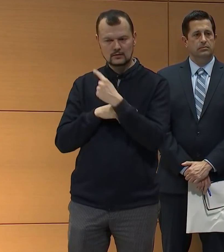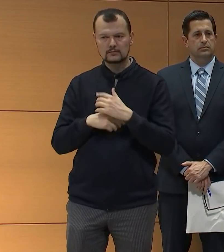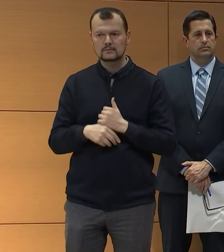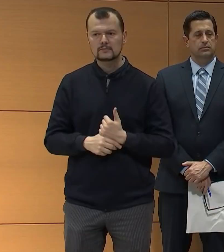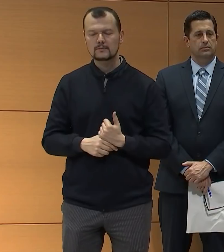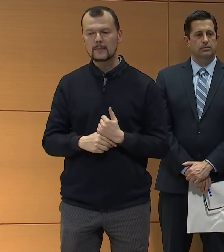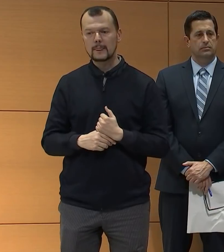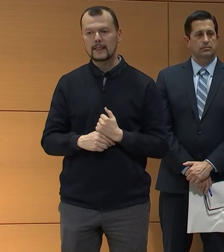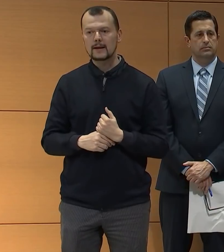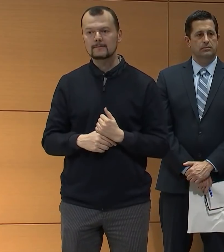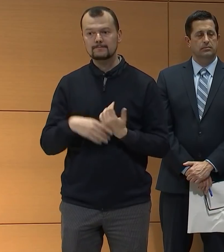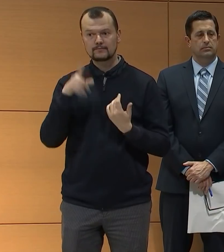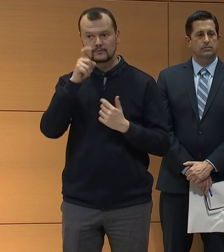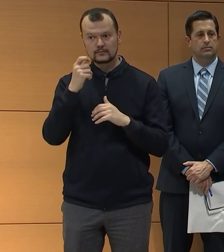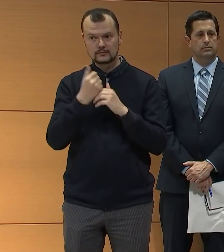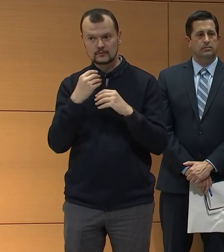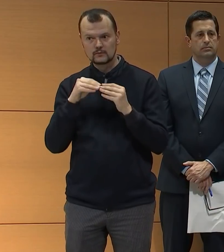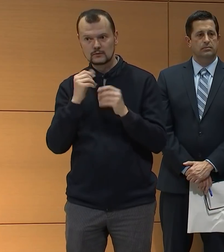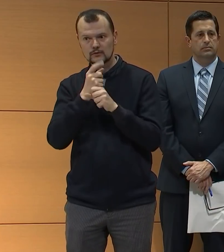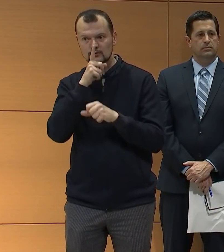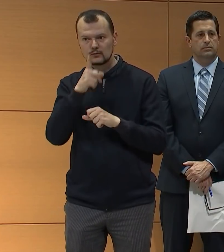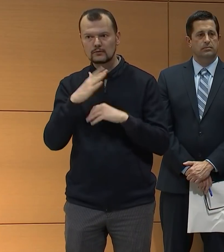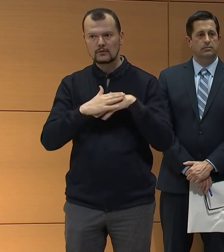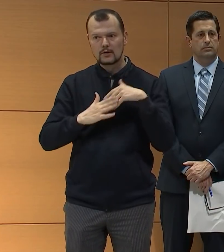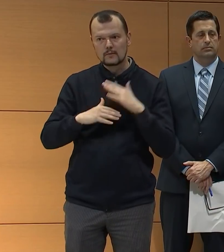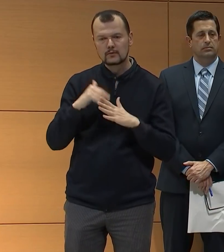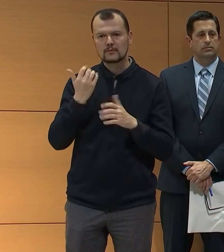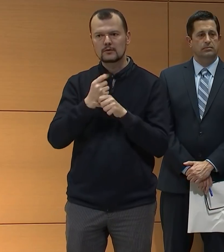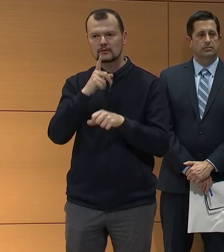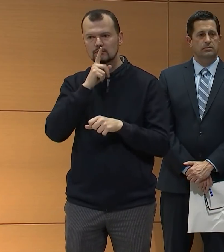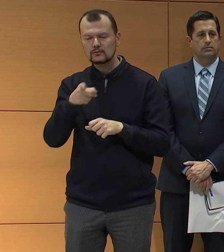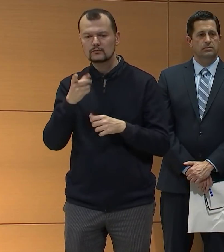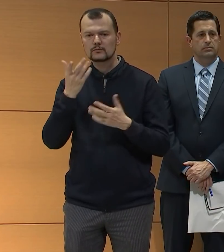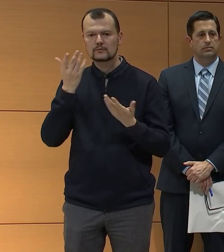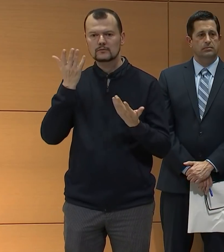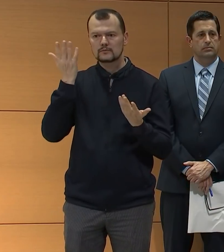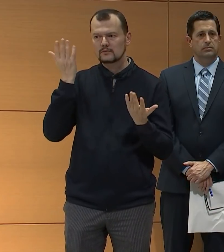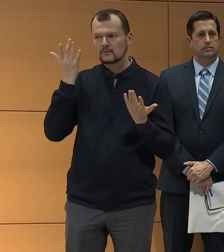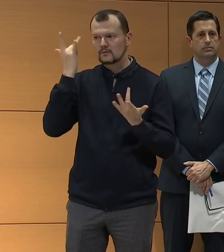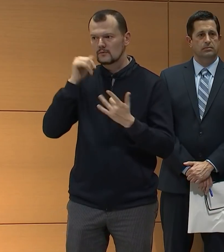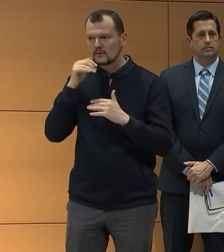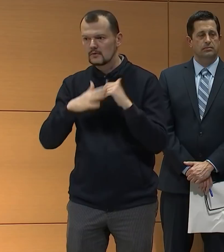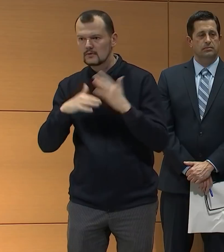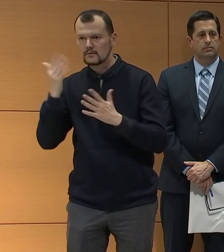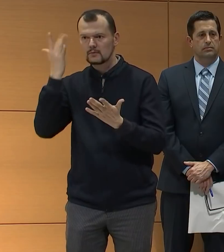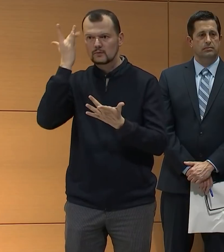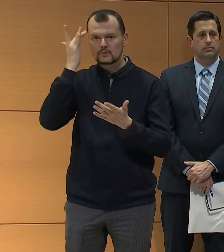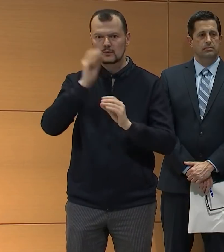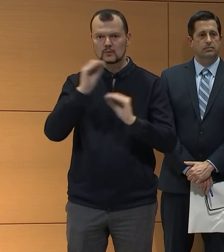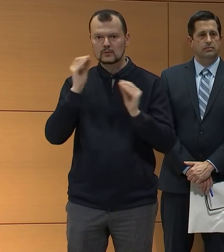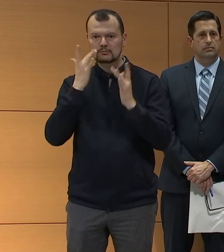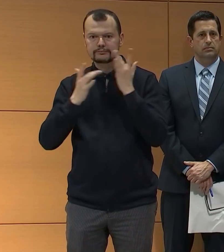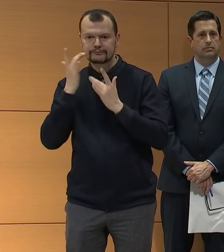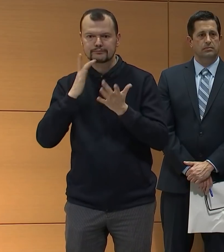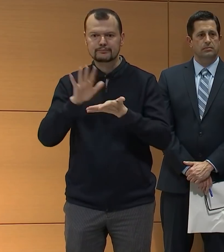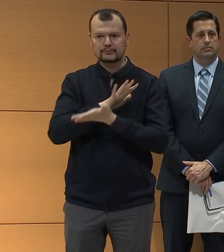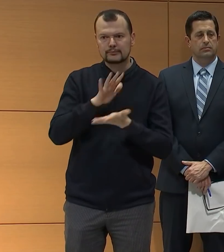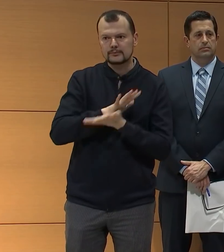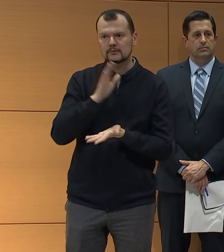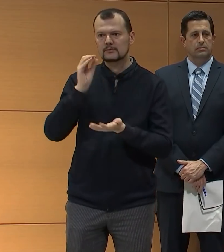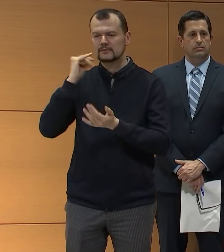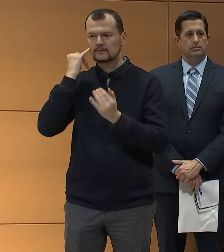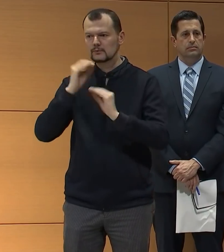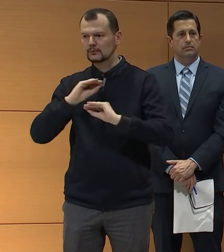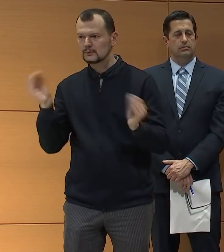teacher. There is no hand sanitizer, no access to paper towels. Number one, what do you say to teachers who are concerned about, this and